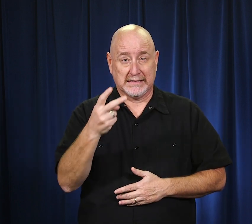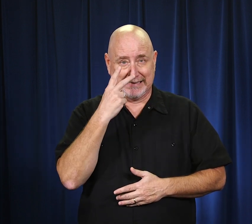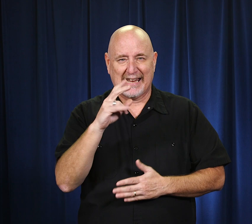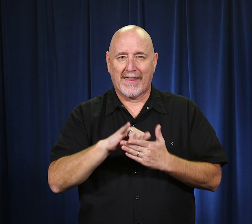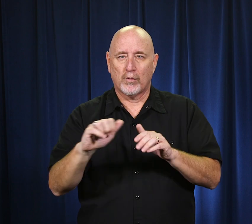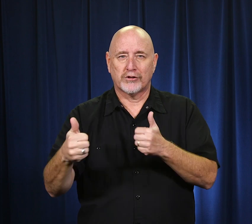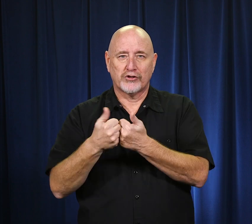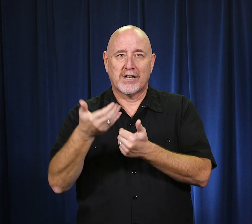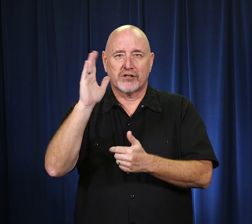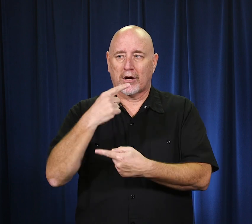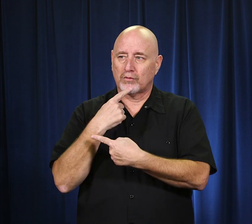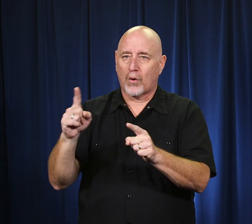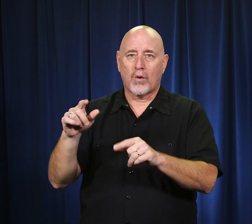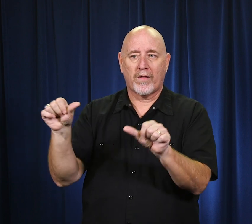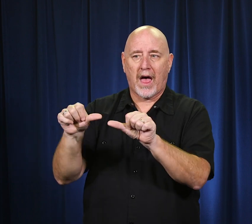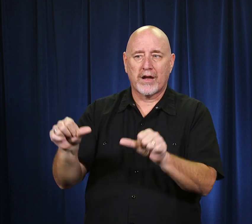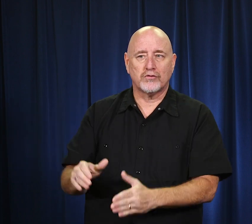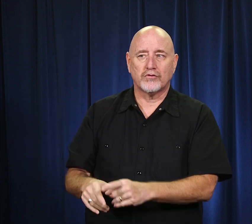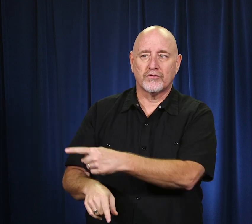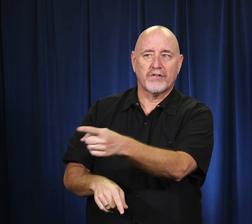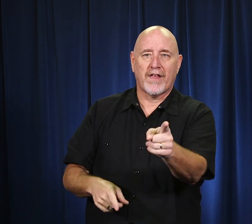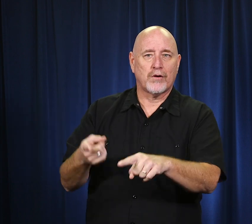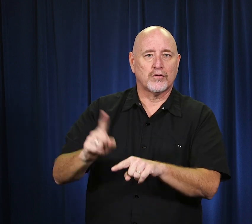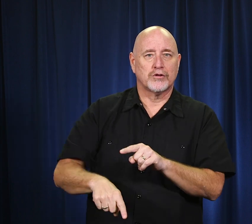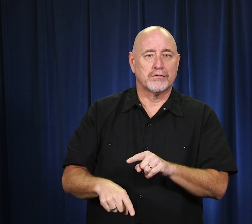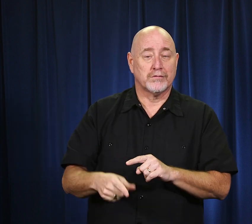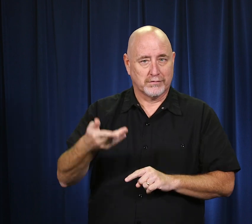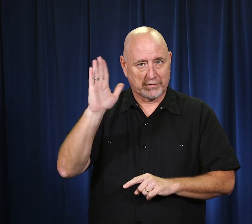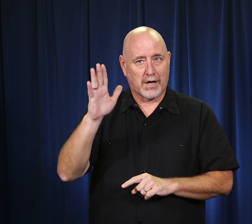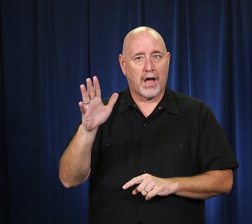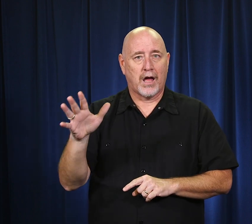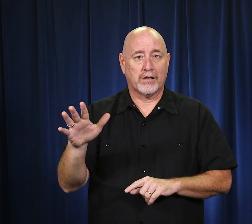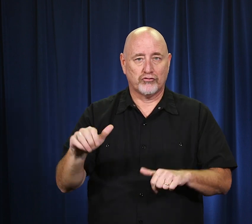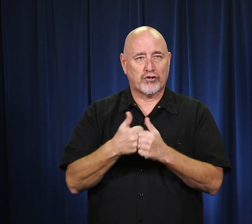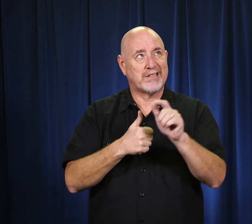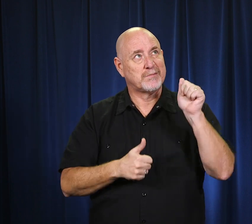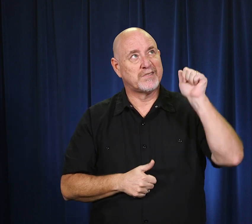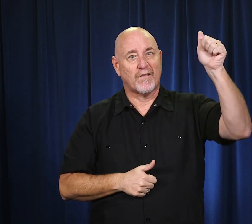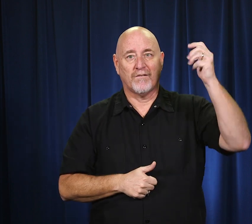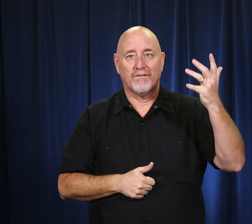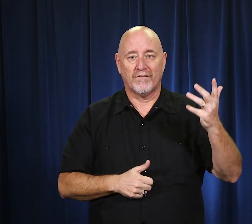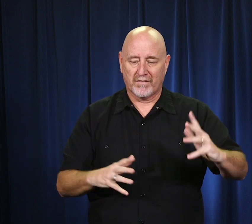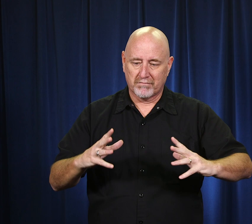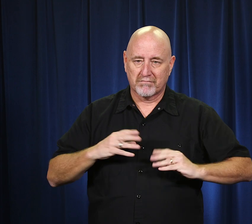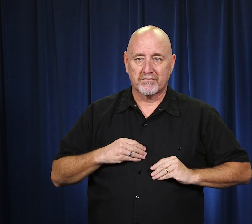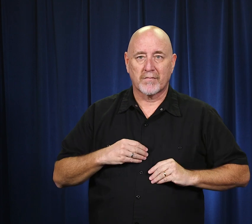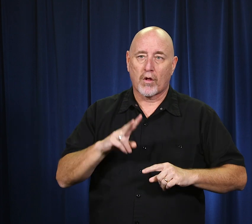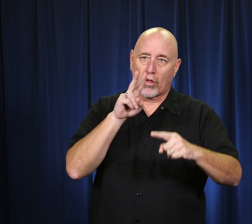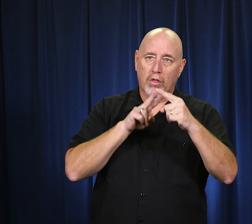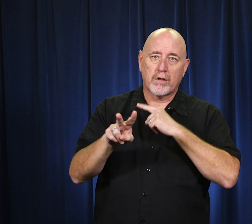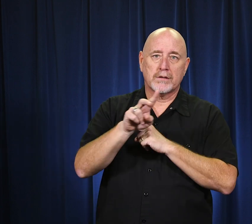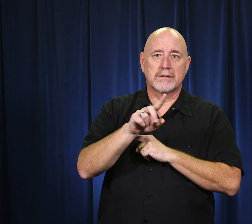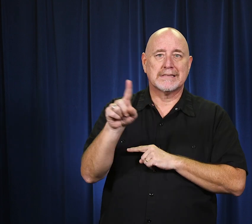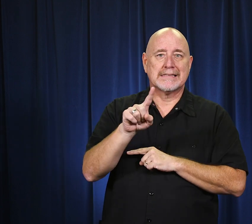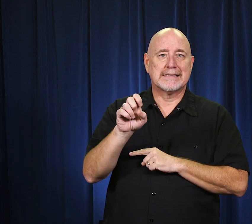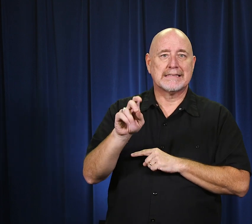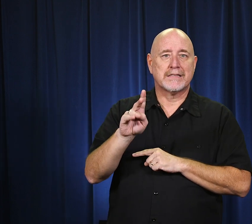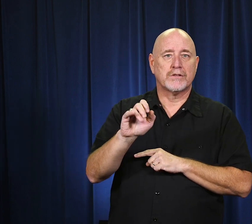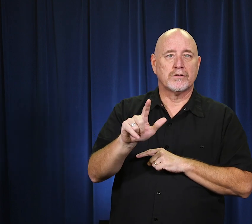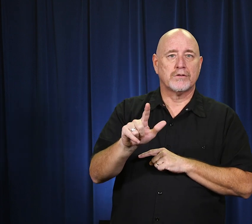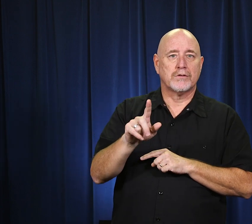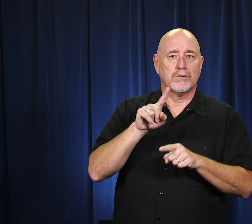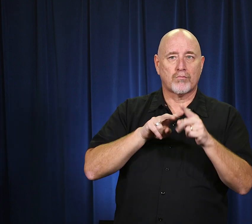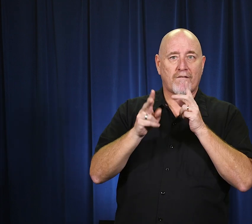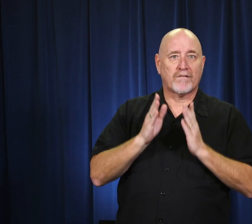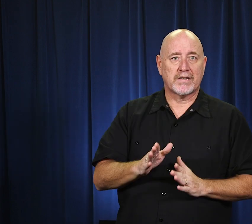God's. You see, that was the challenge God gave to the idols, but they couldn't. But God took up the challenge himself, and through the prophet Ezekiel,